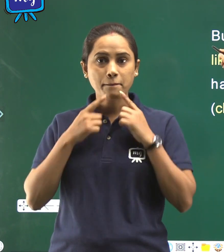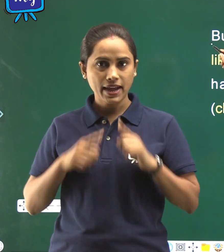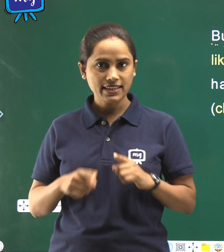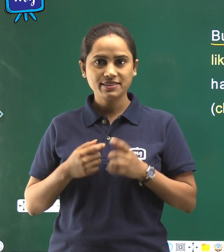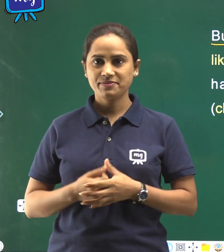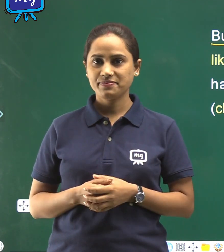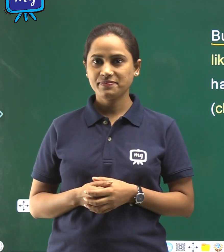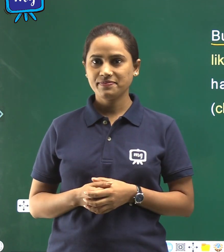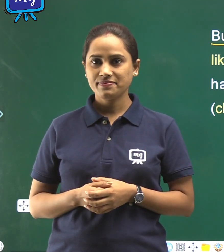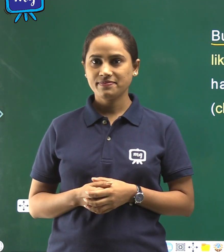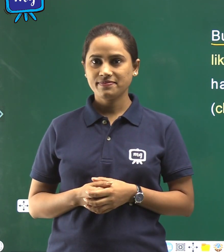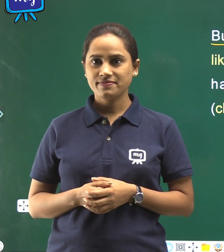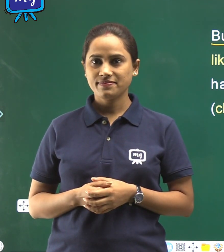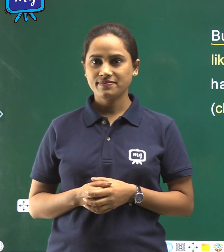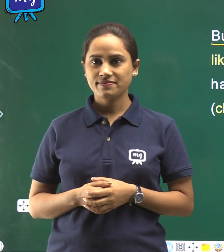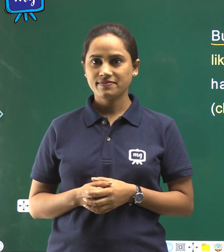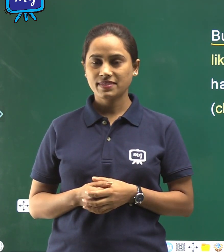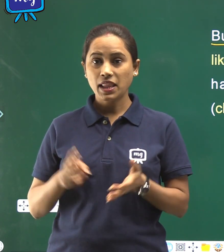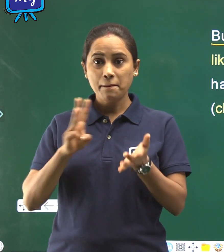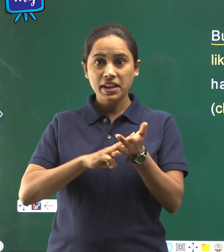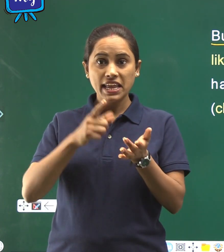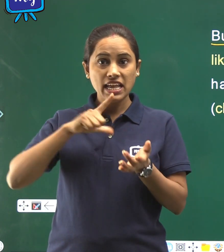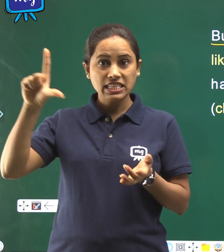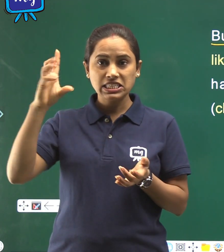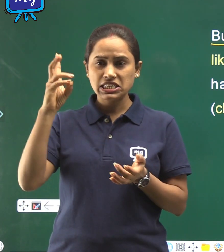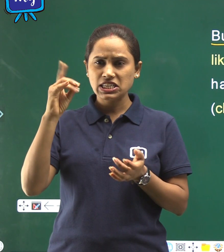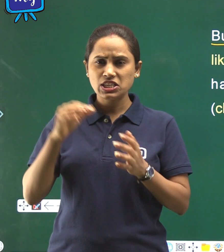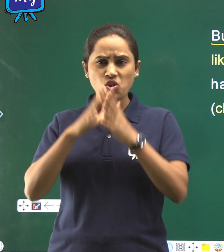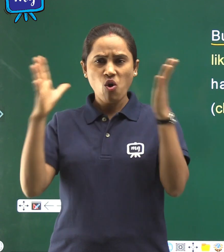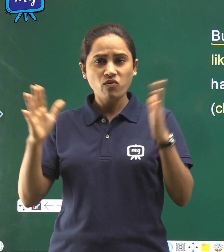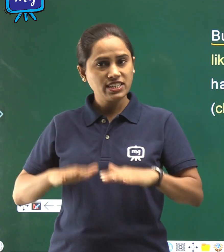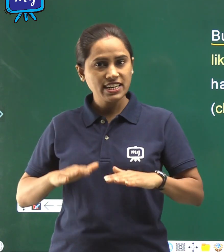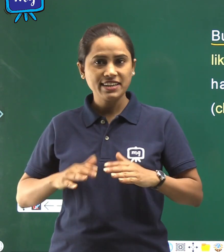But millions of children